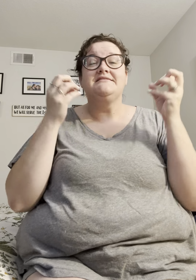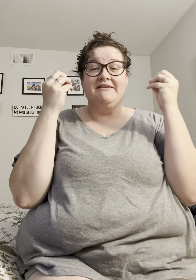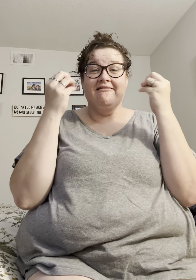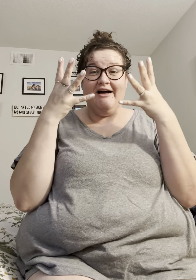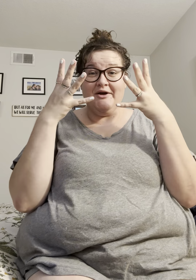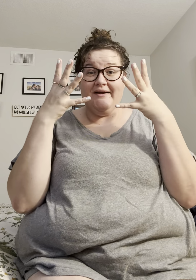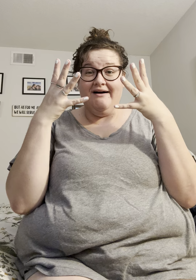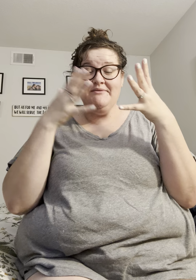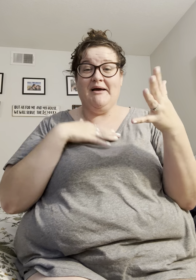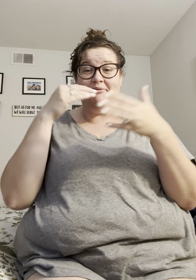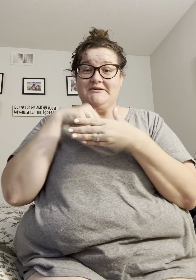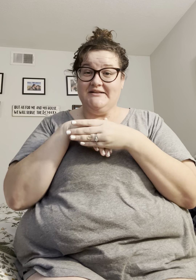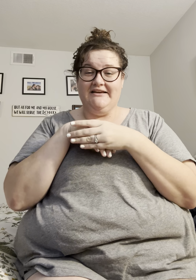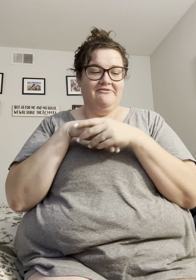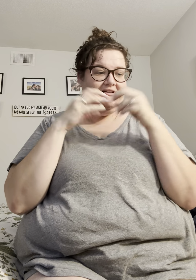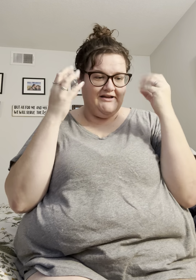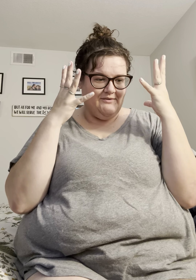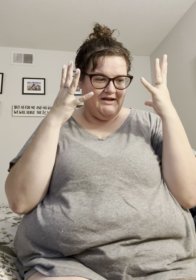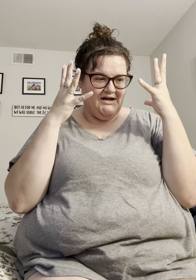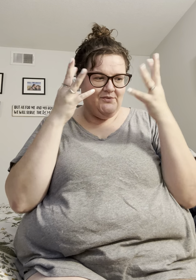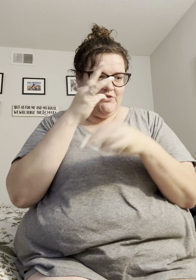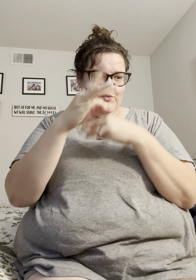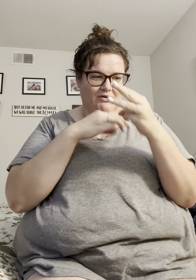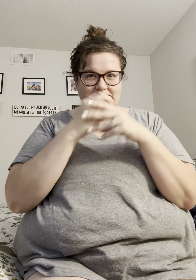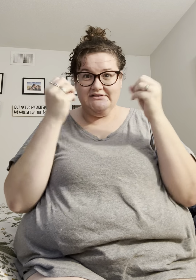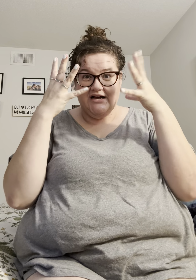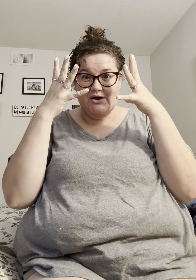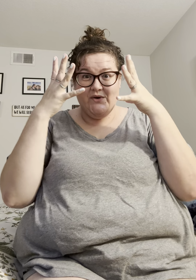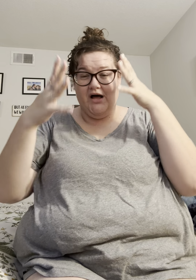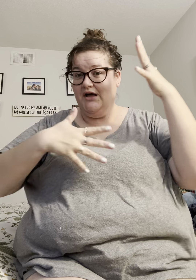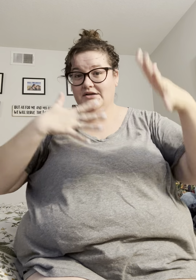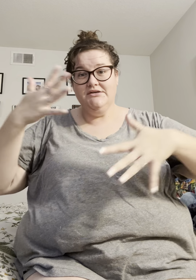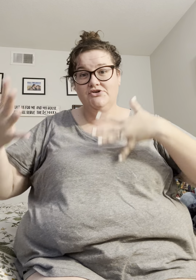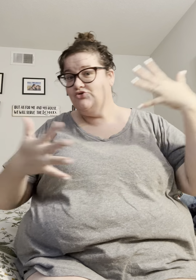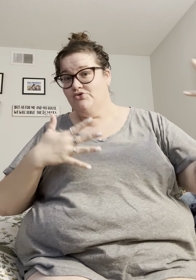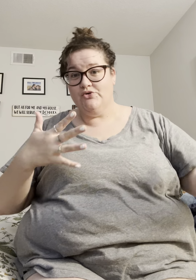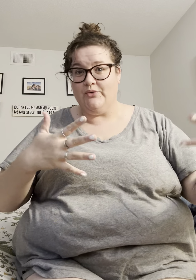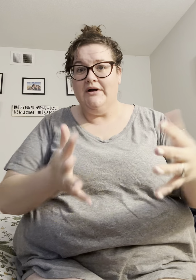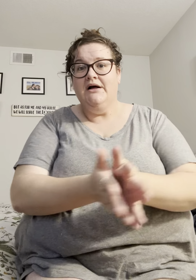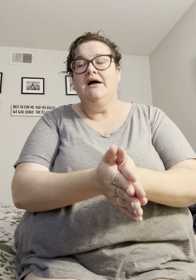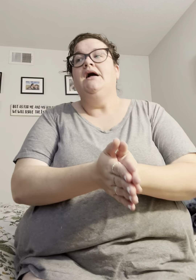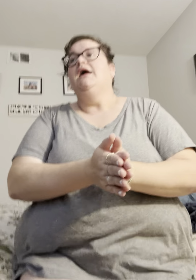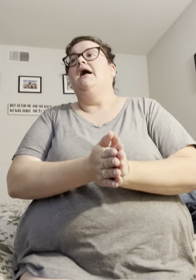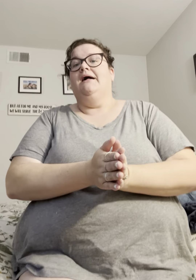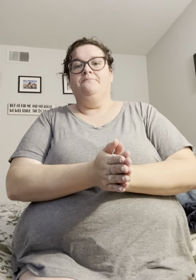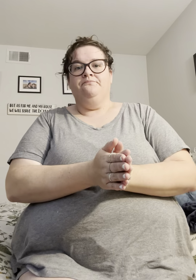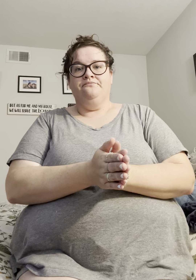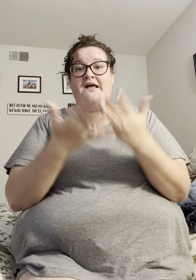been a lot going on in my personal life, a lot going on with the world, a lot going on. Now that